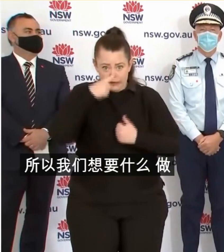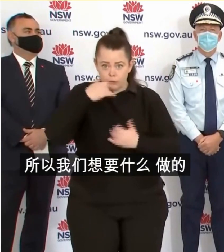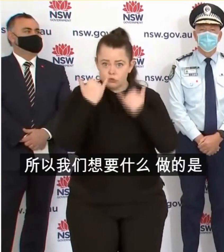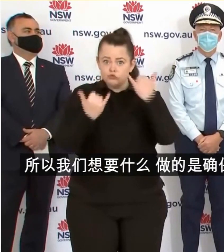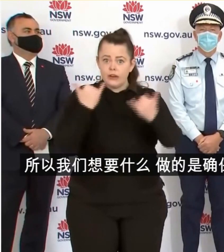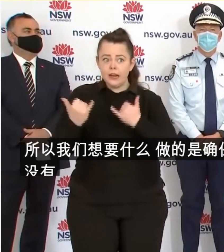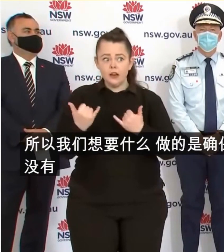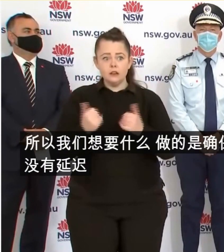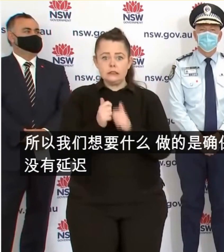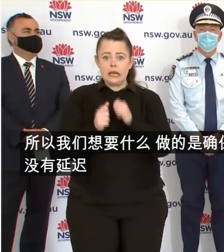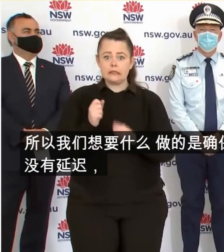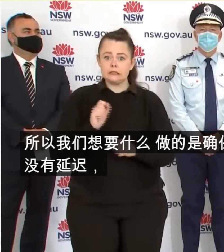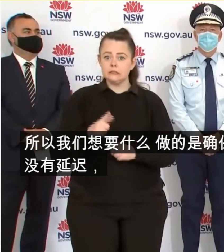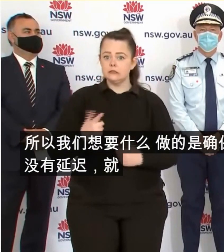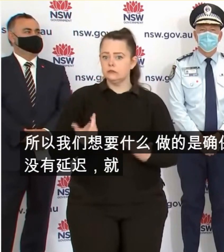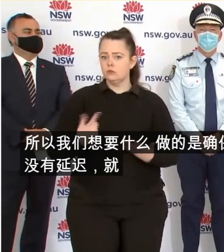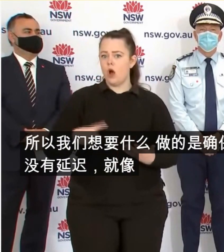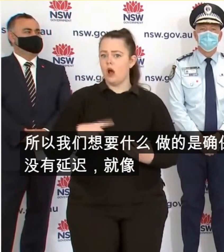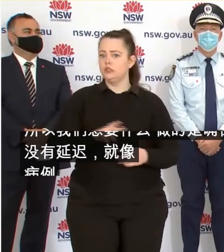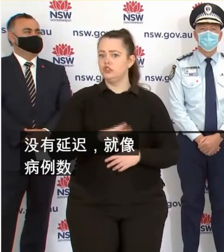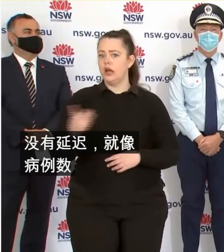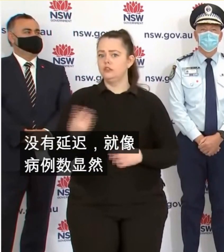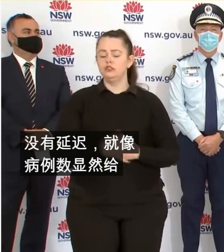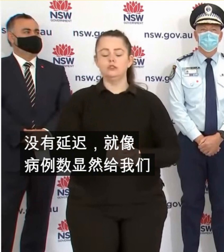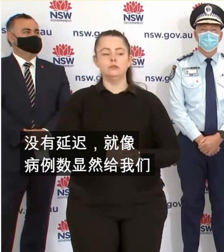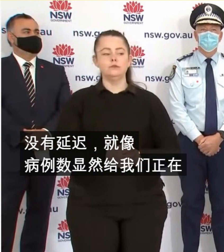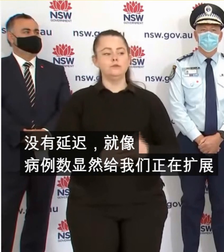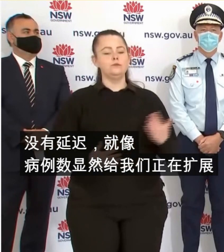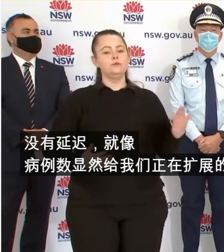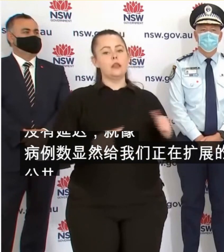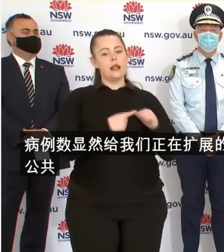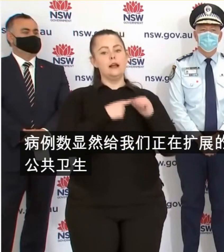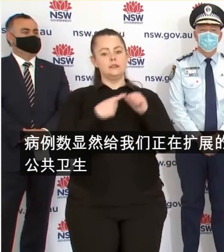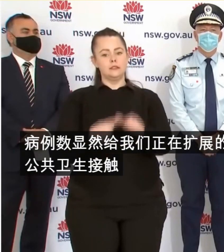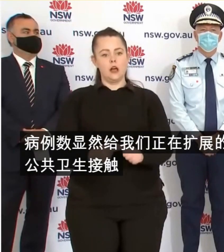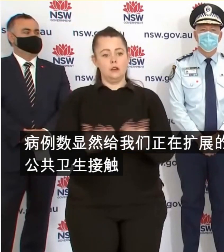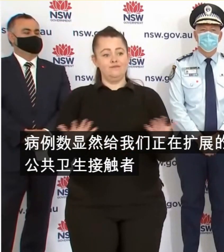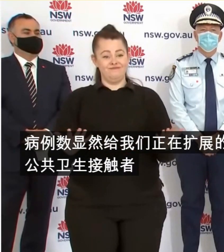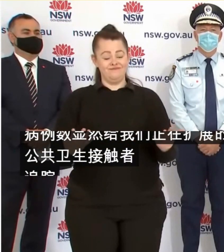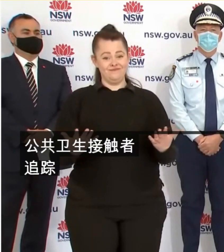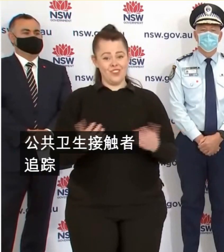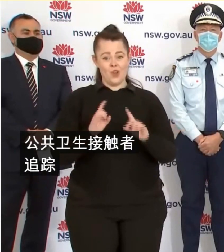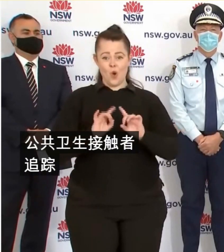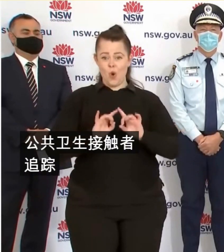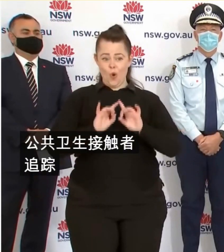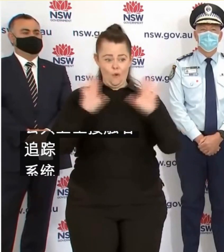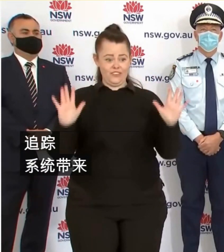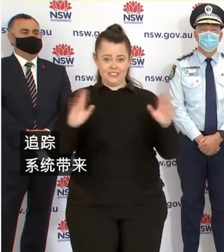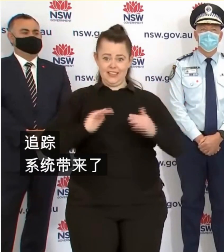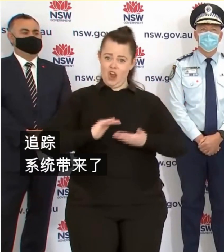that. So what we want to do is make sure that there's no delay between, clearly the case numbers are putting a lot of stress on our public health contact